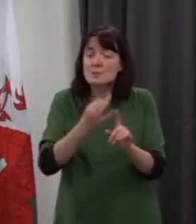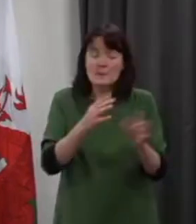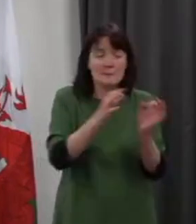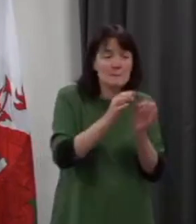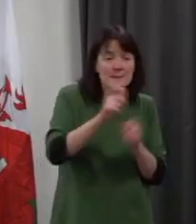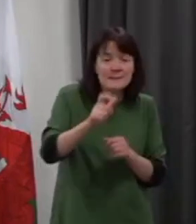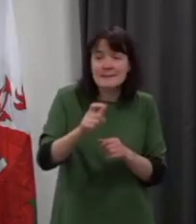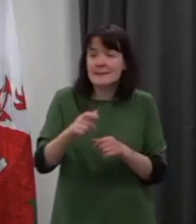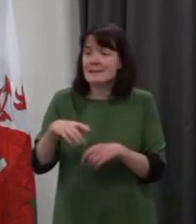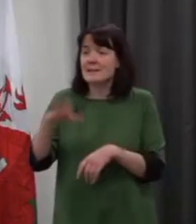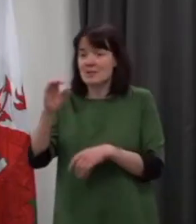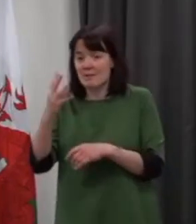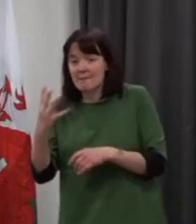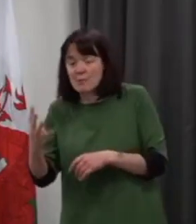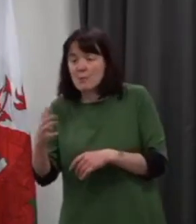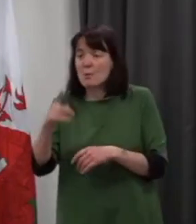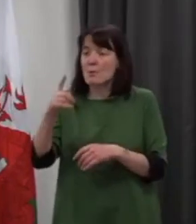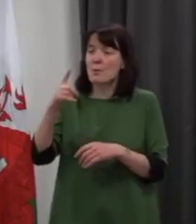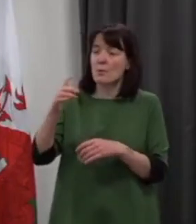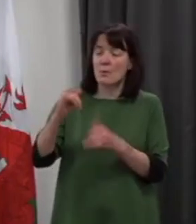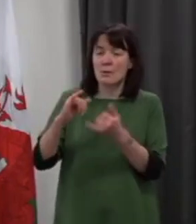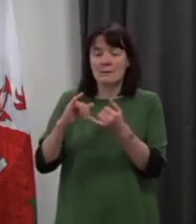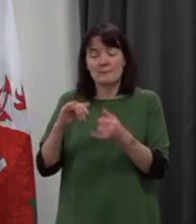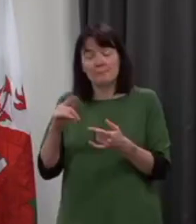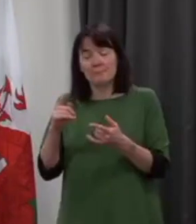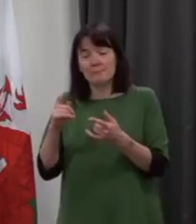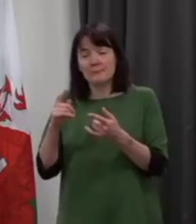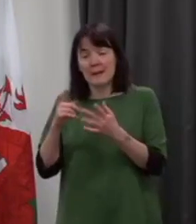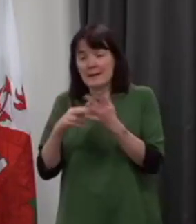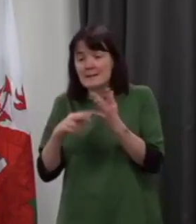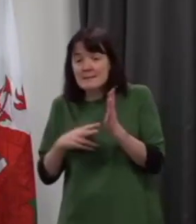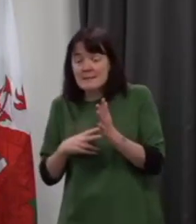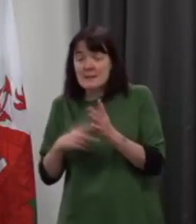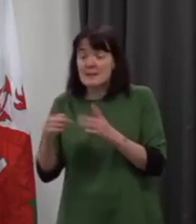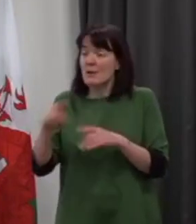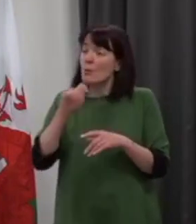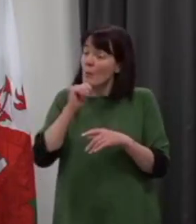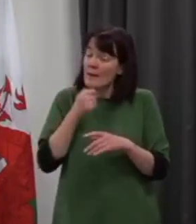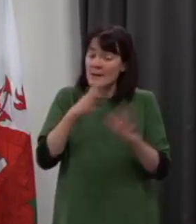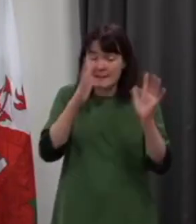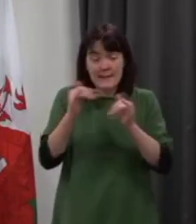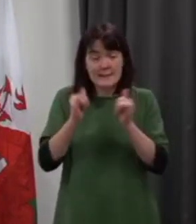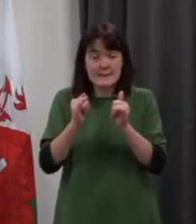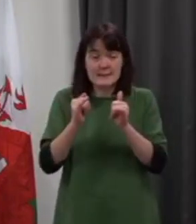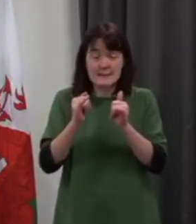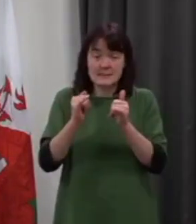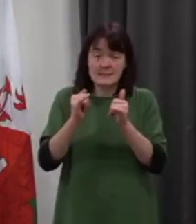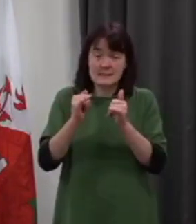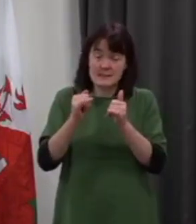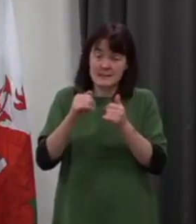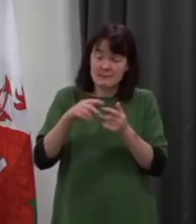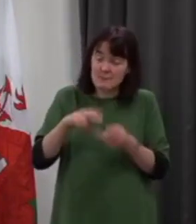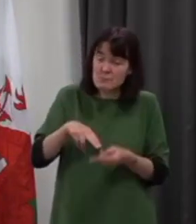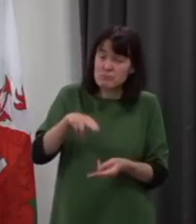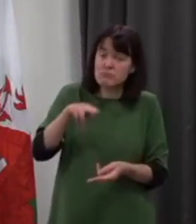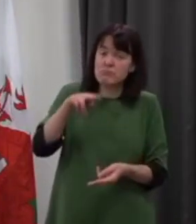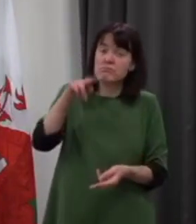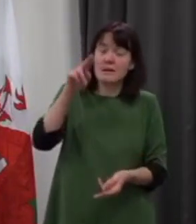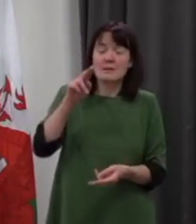ability to nevertheless scale up our testing capacity within 2 to 3 weeks to be at about 5,000 tests a